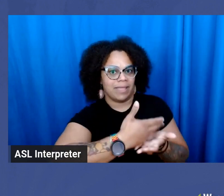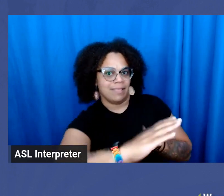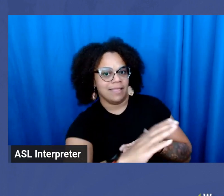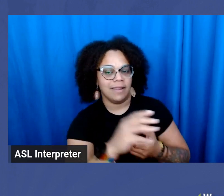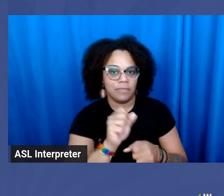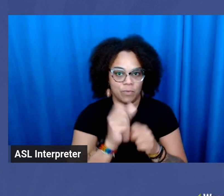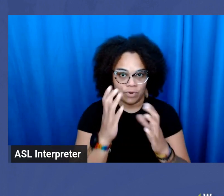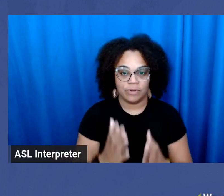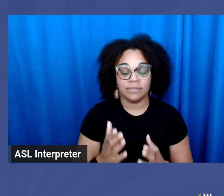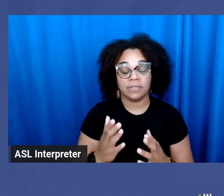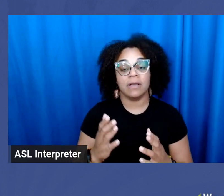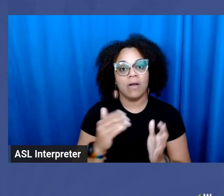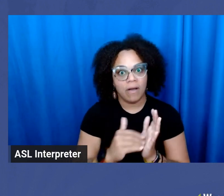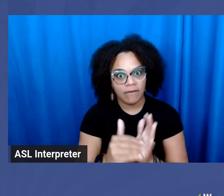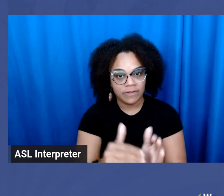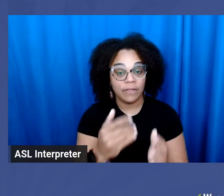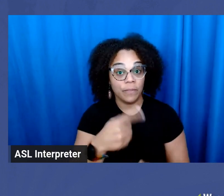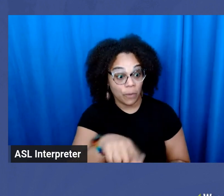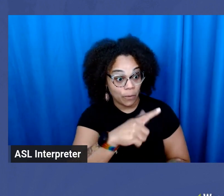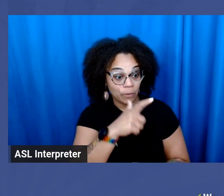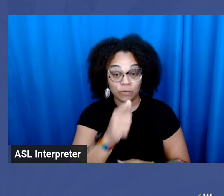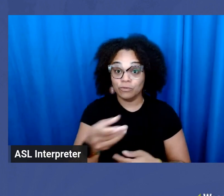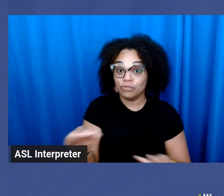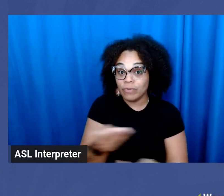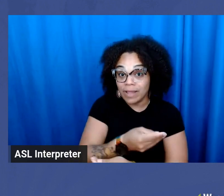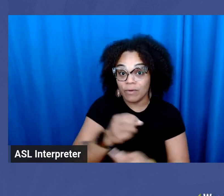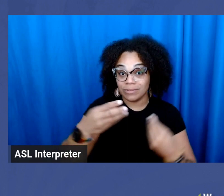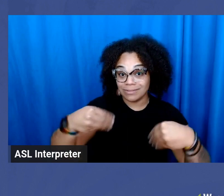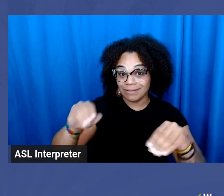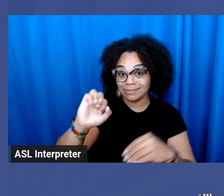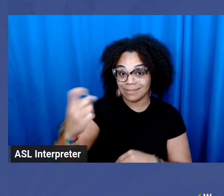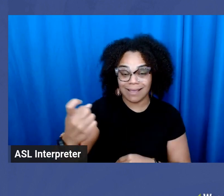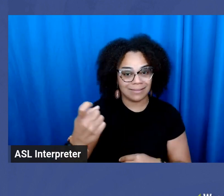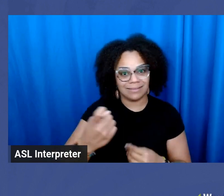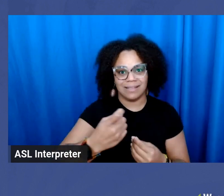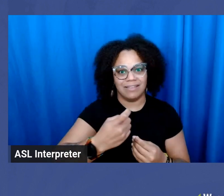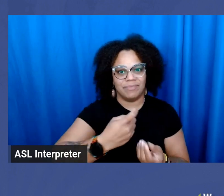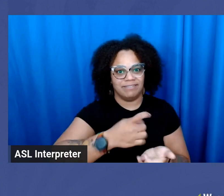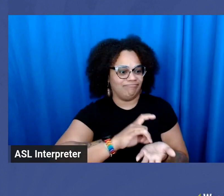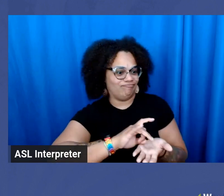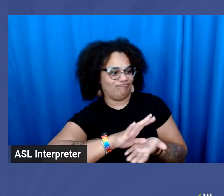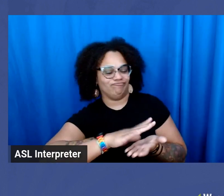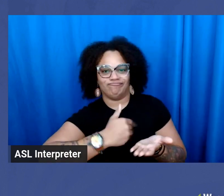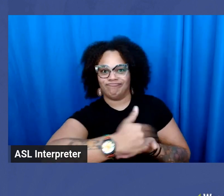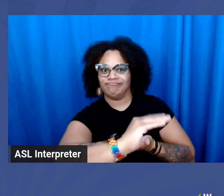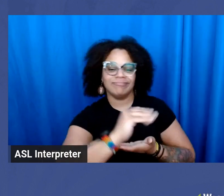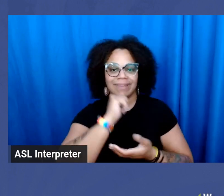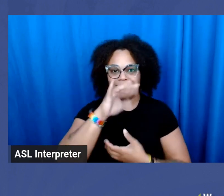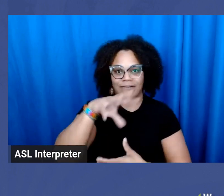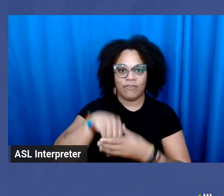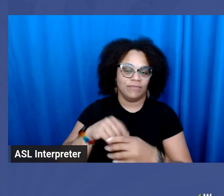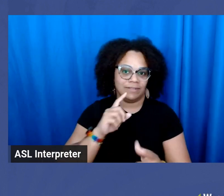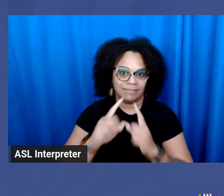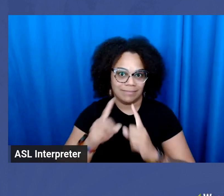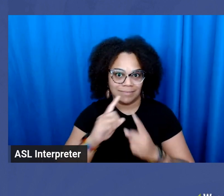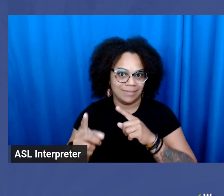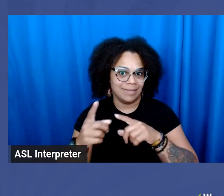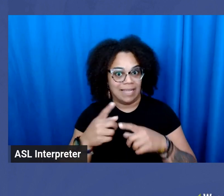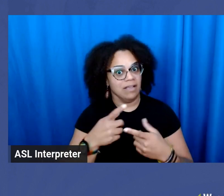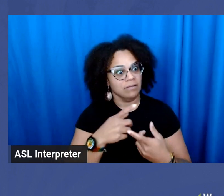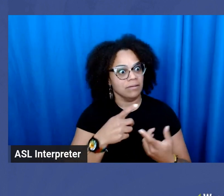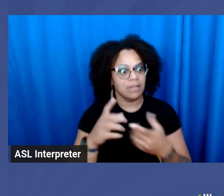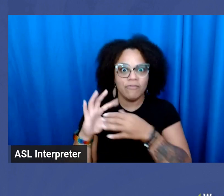time again, those who trade or sell sex have been barred from engaging in conversations pertaining to their political self-actualization.